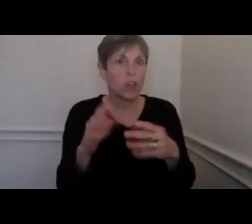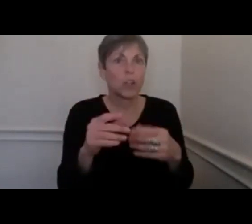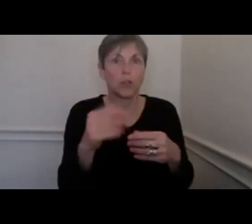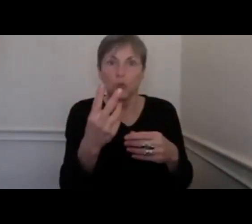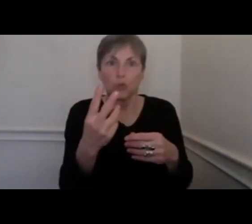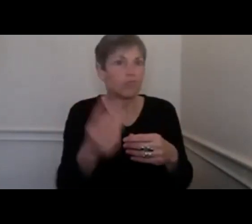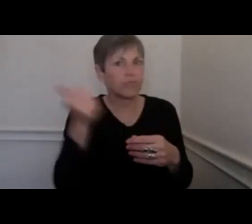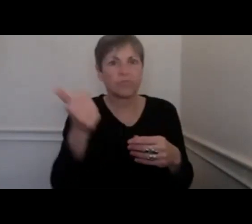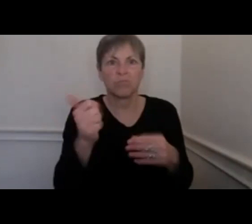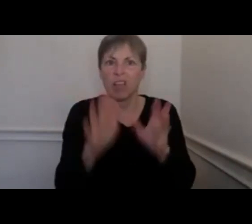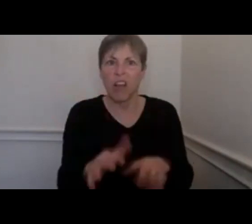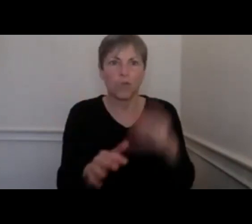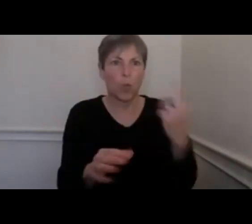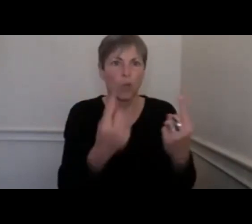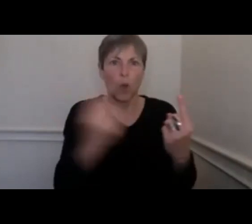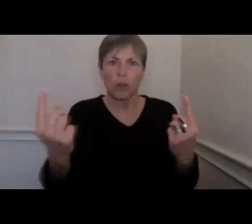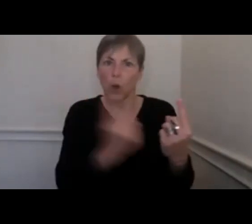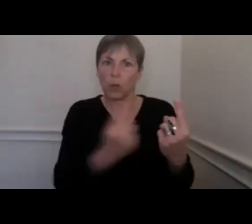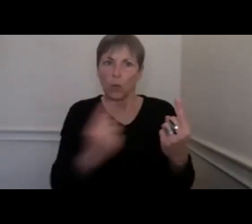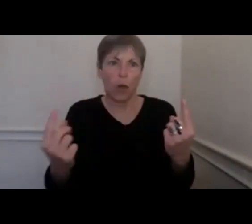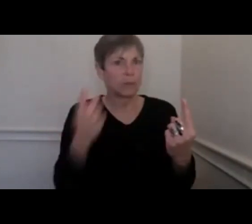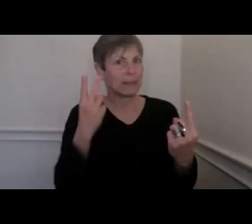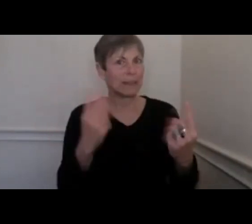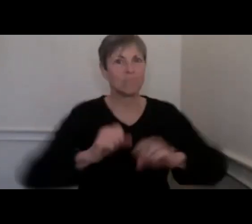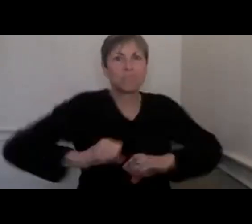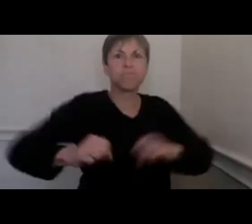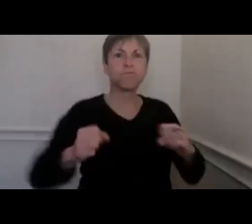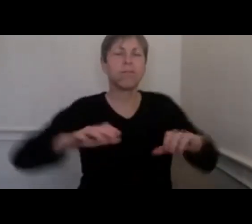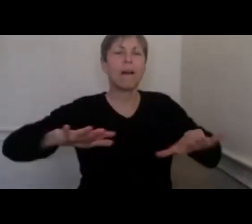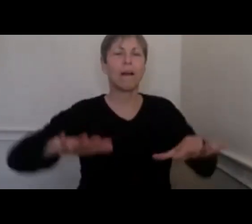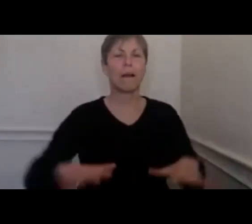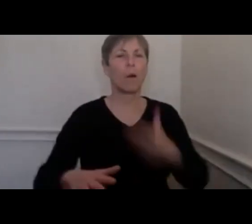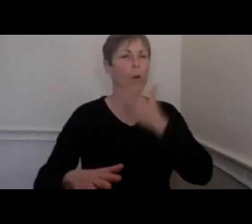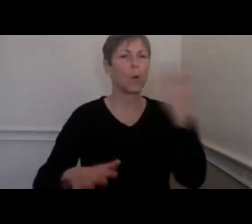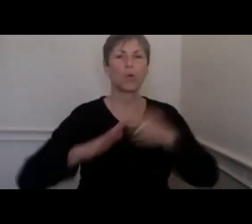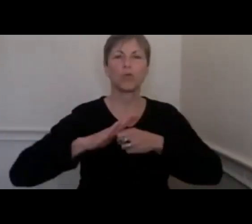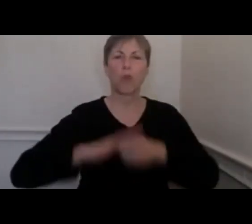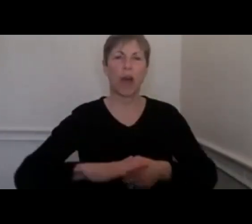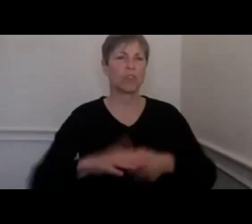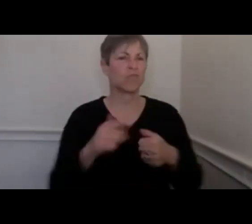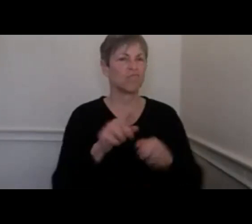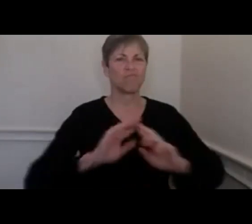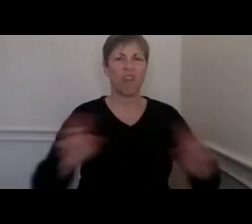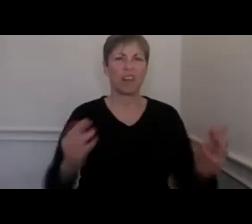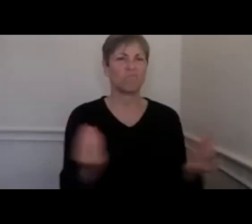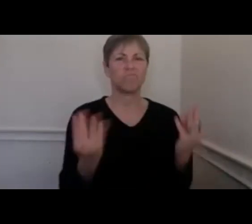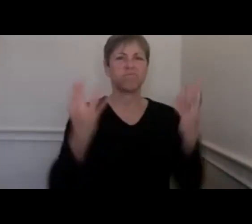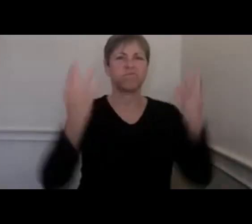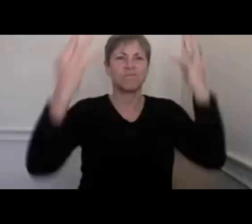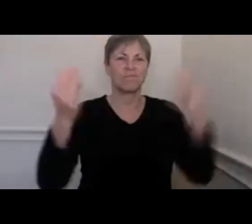how beautiful, happy, spaced out, not stressed those beautiful seedlings are.